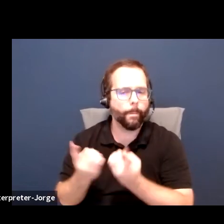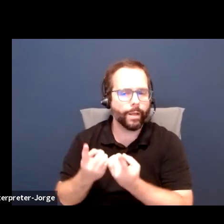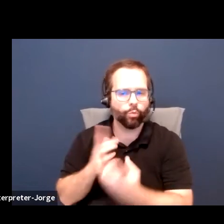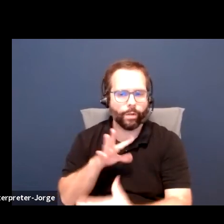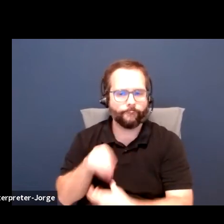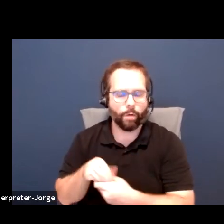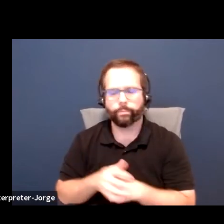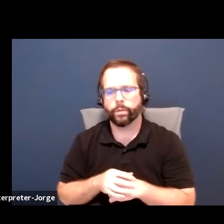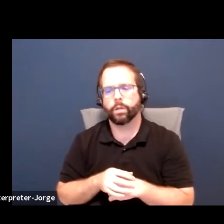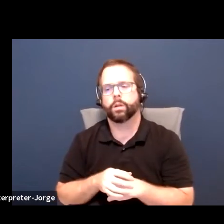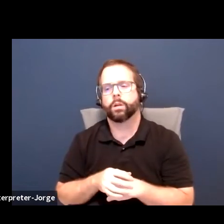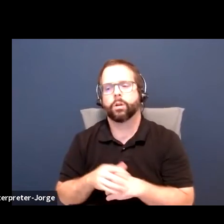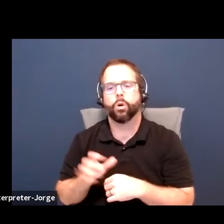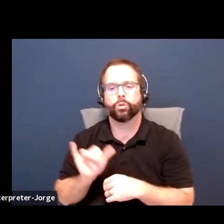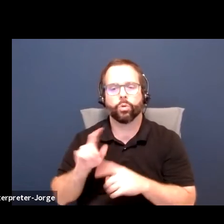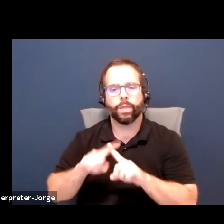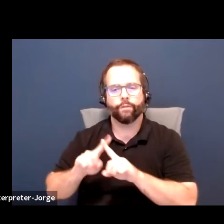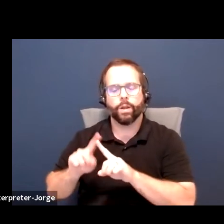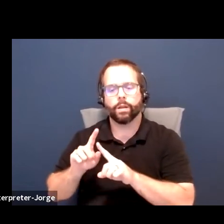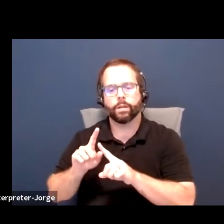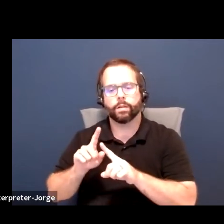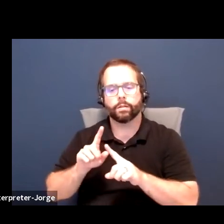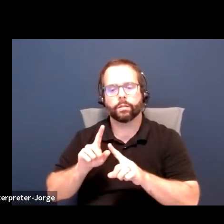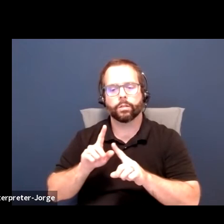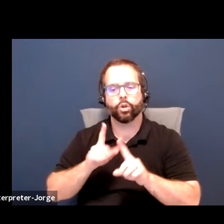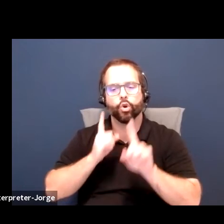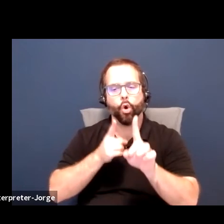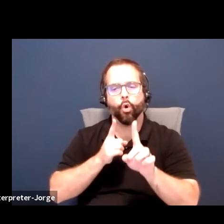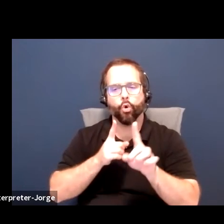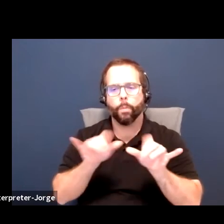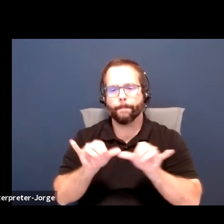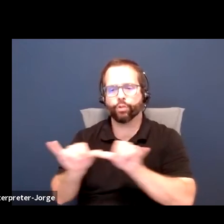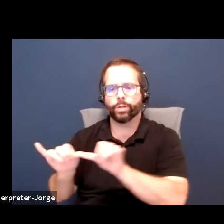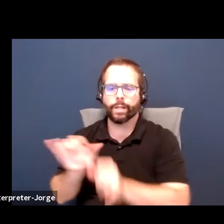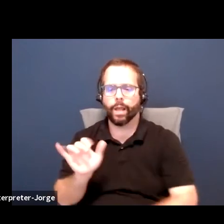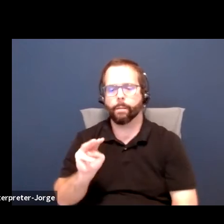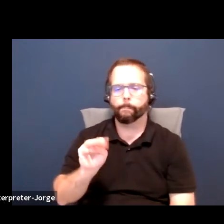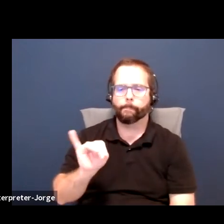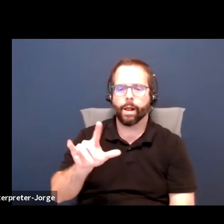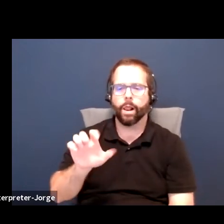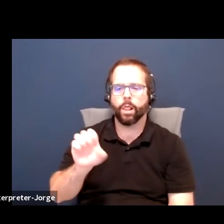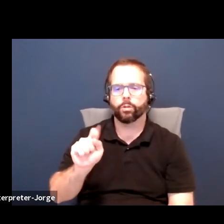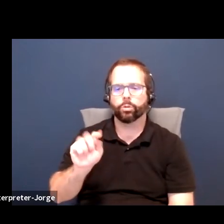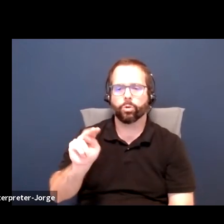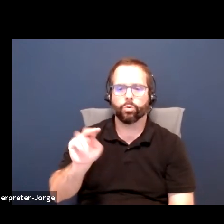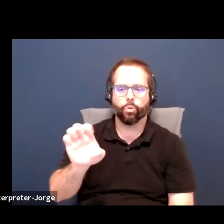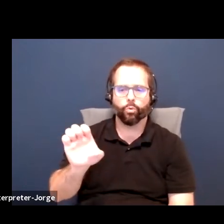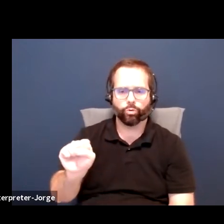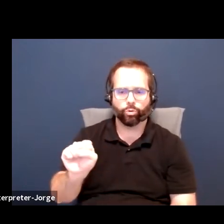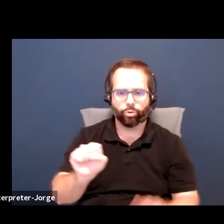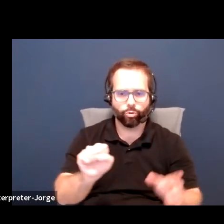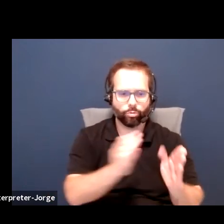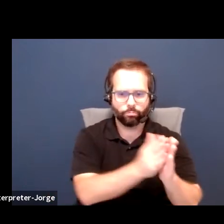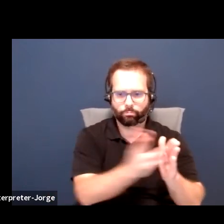different milestones, usually by quarter, that we're hoping to see with the program. We're talking about who's accountable